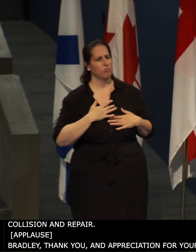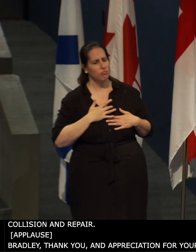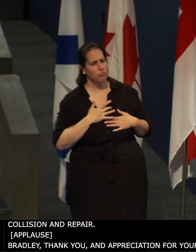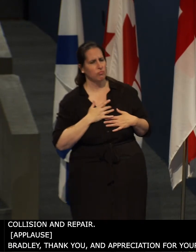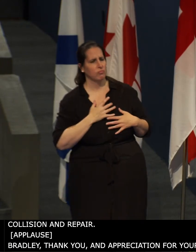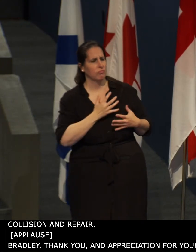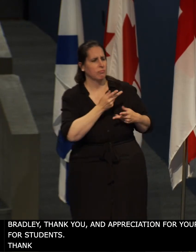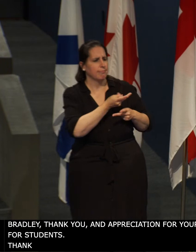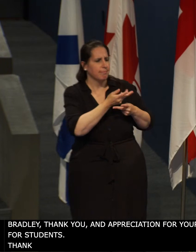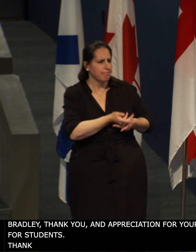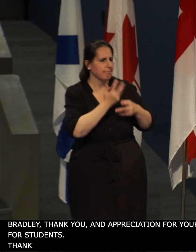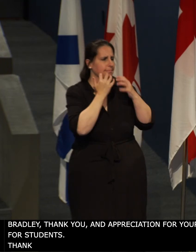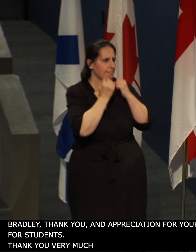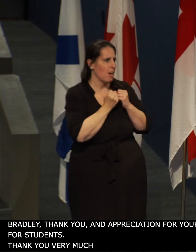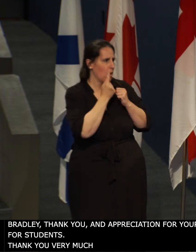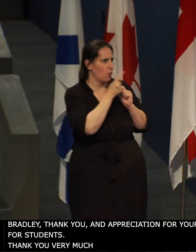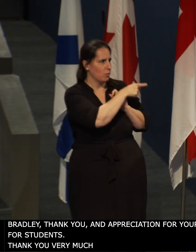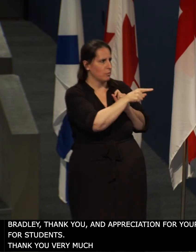very much.